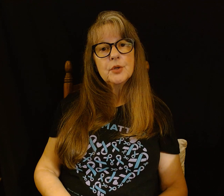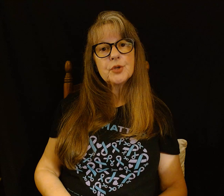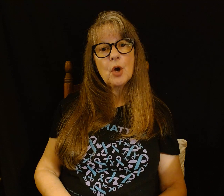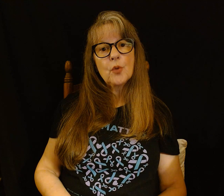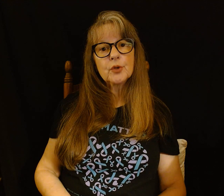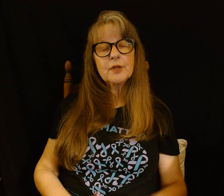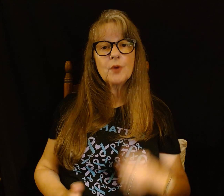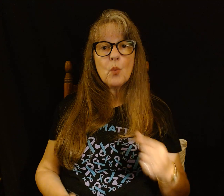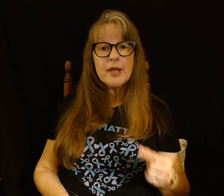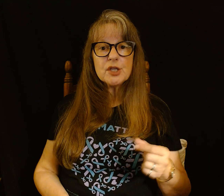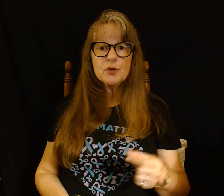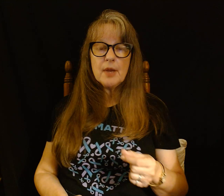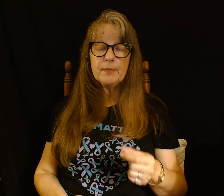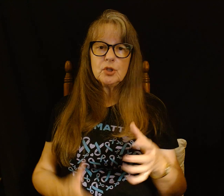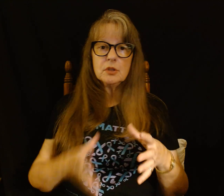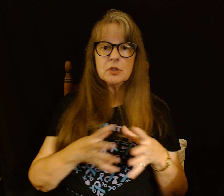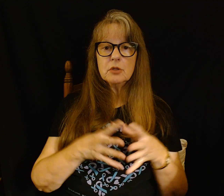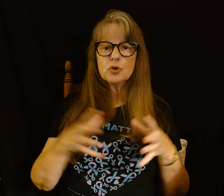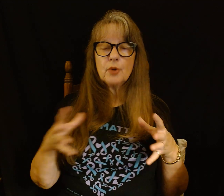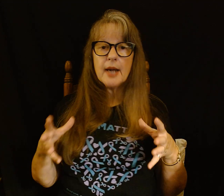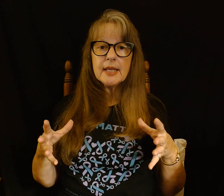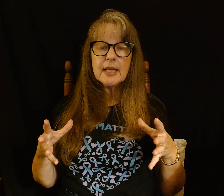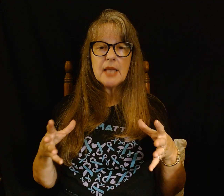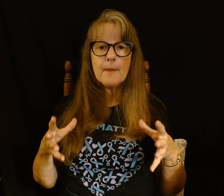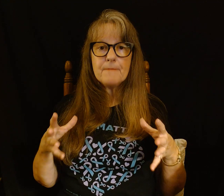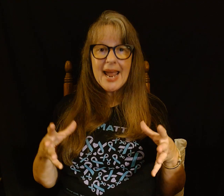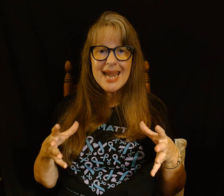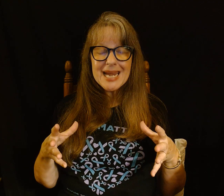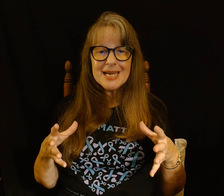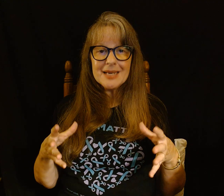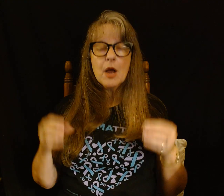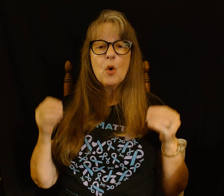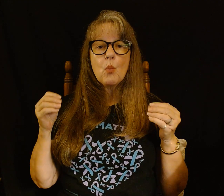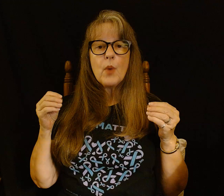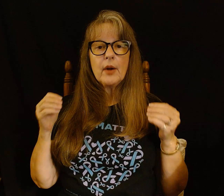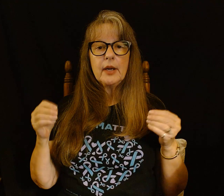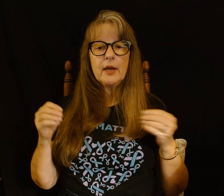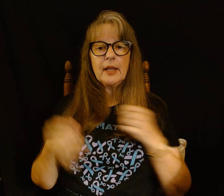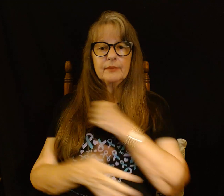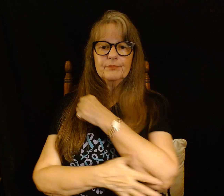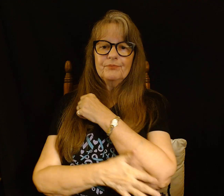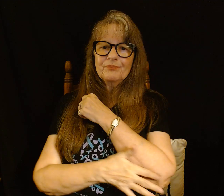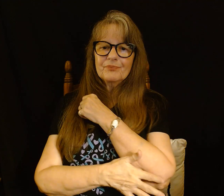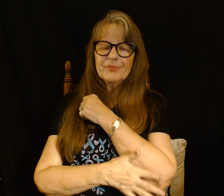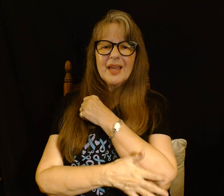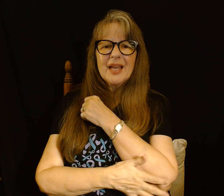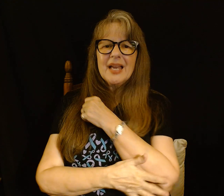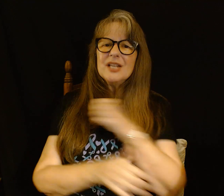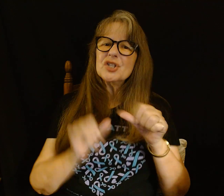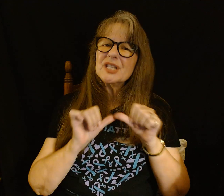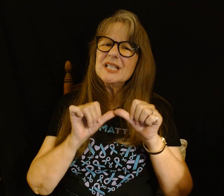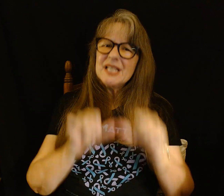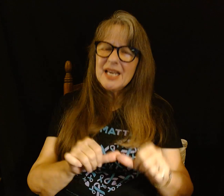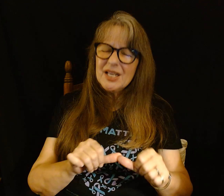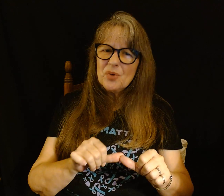So there's different ways to do that, but to try to get that pain where it like it's just